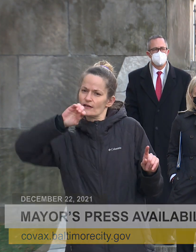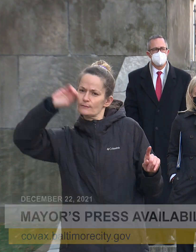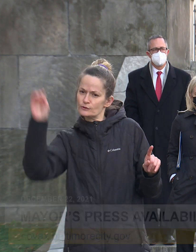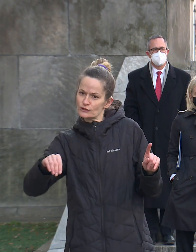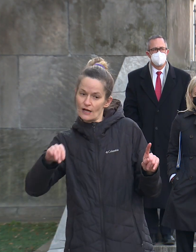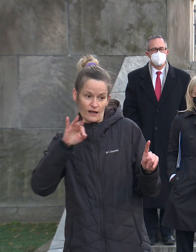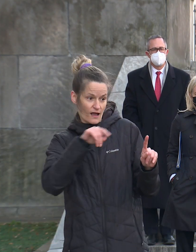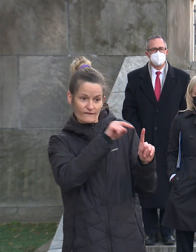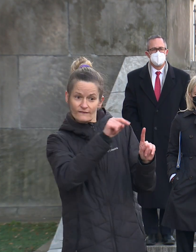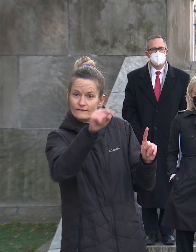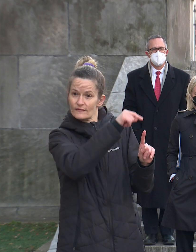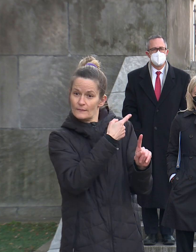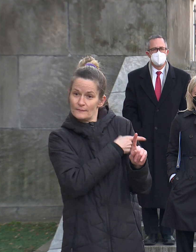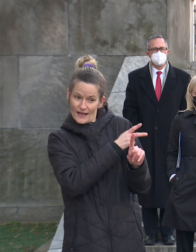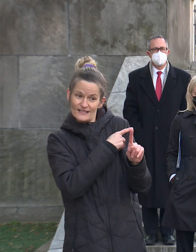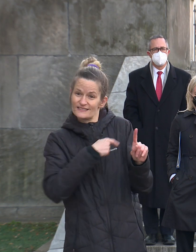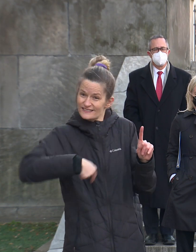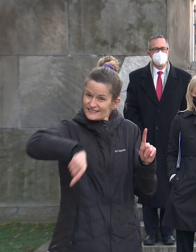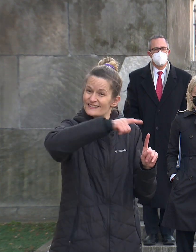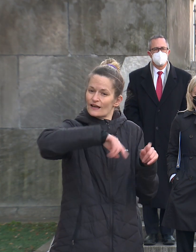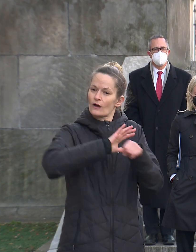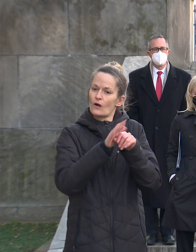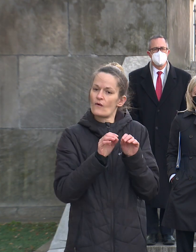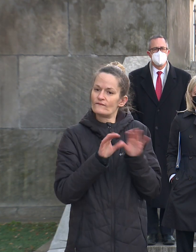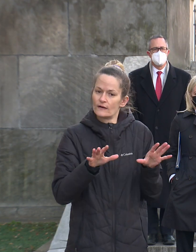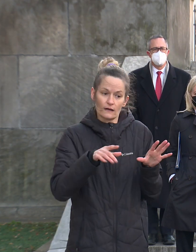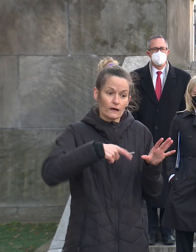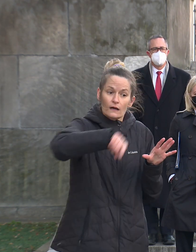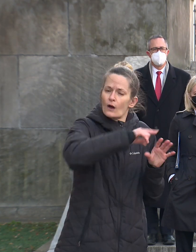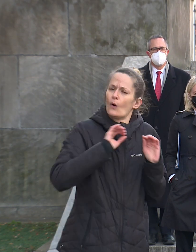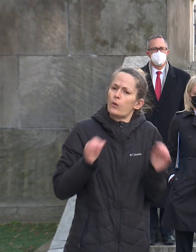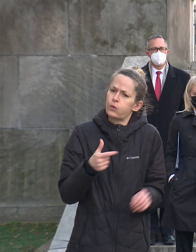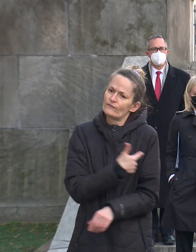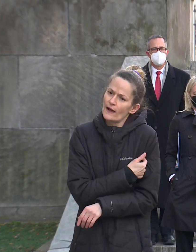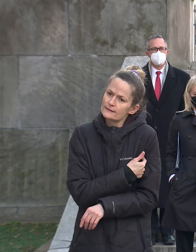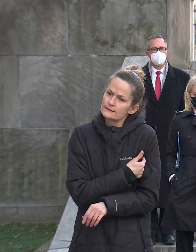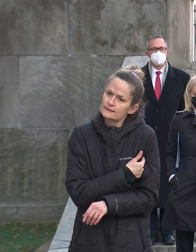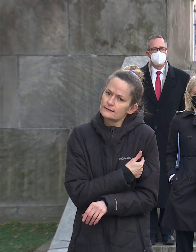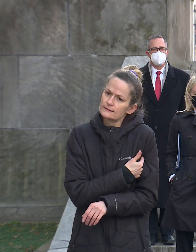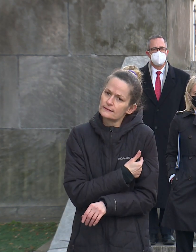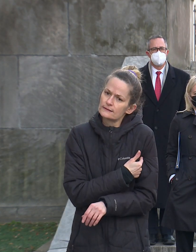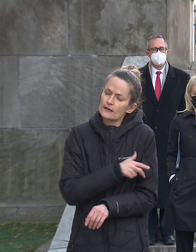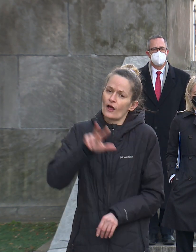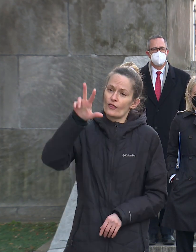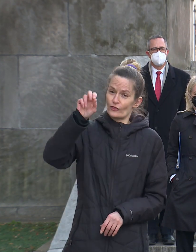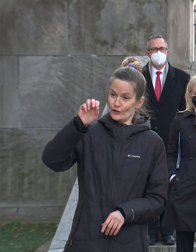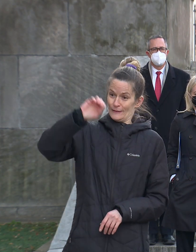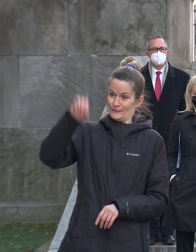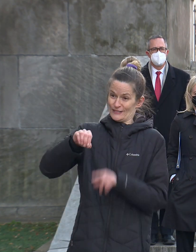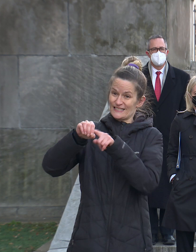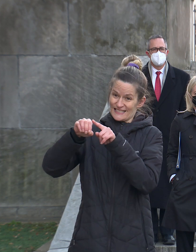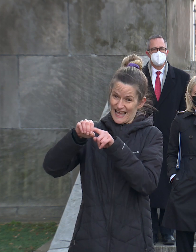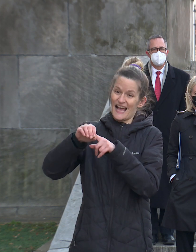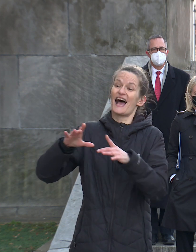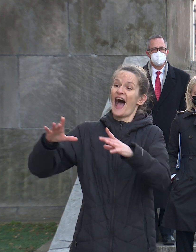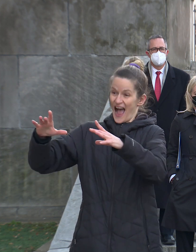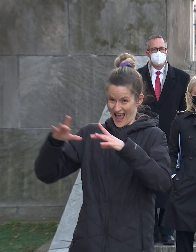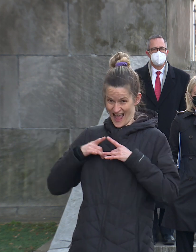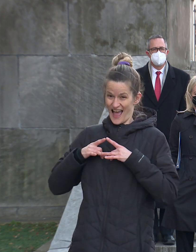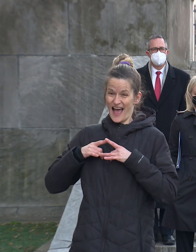are COVID positive are unvaccinated. 30% have been vaccinated, but